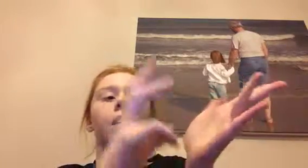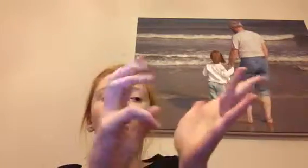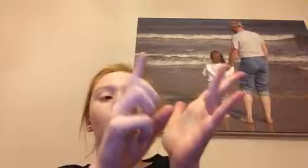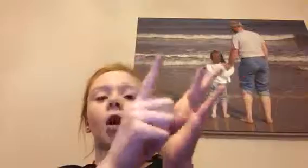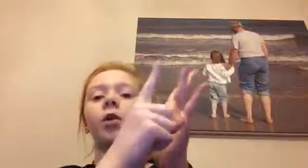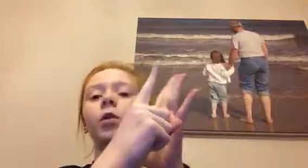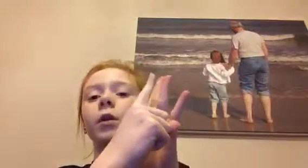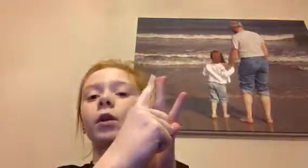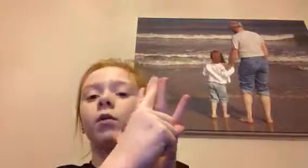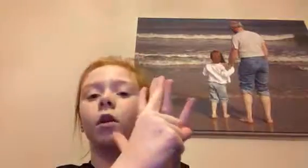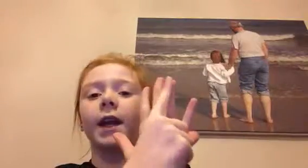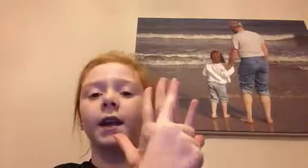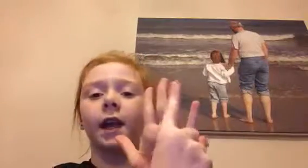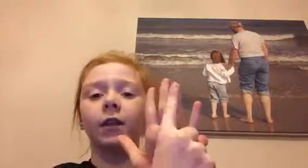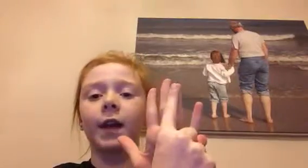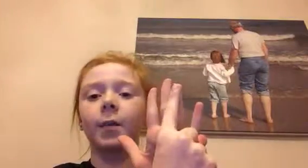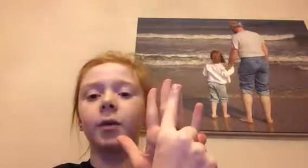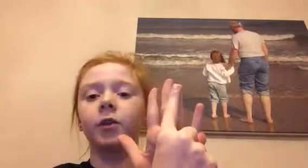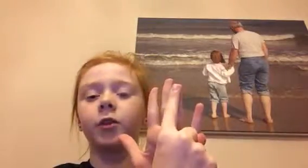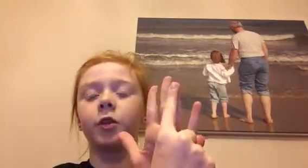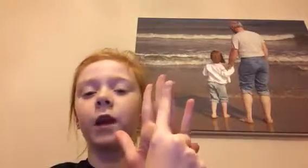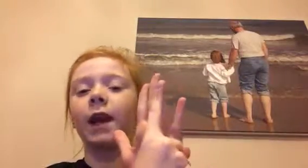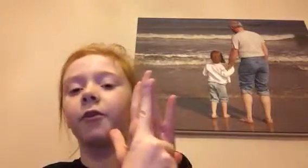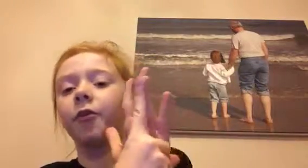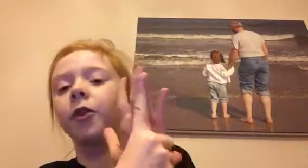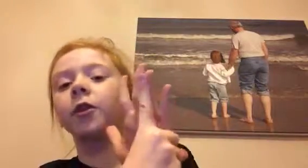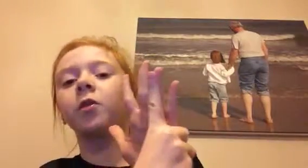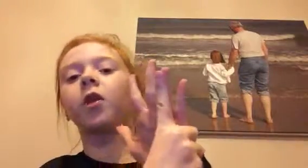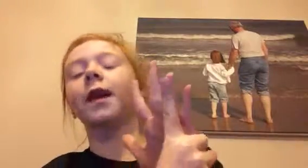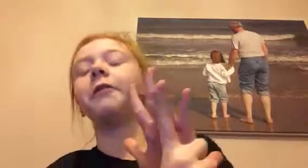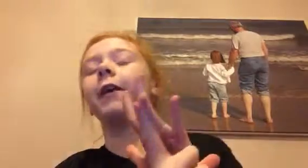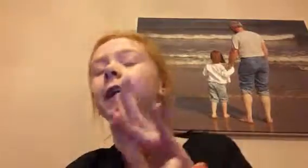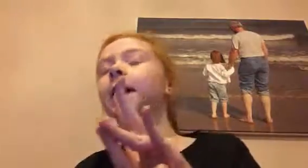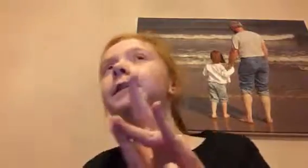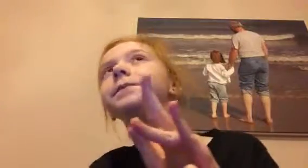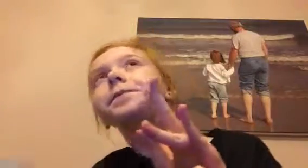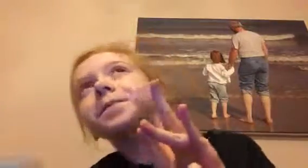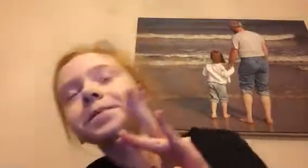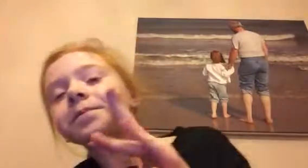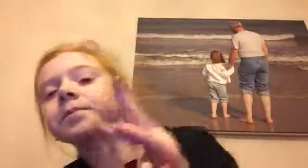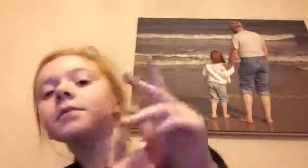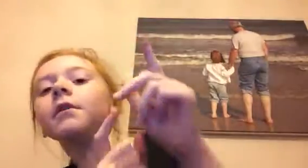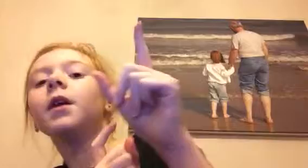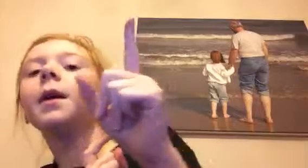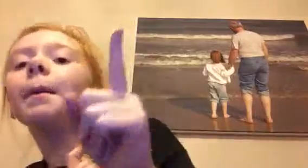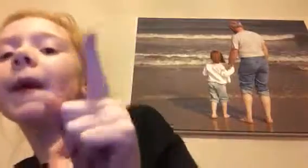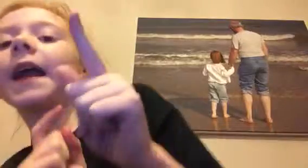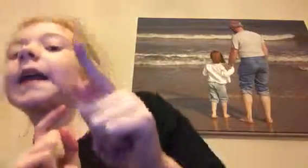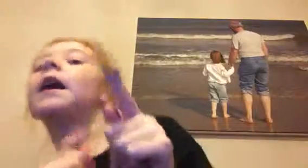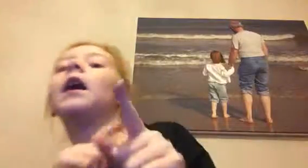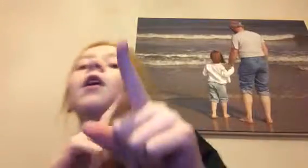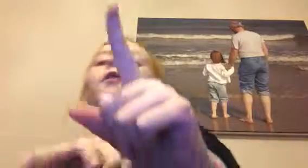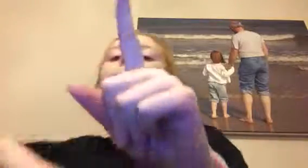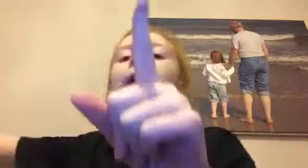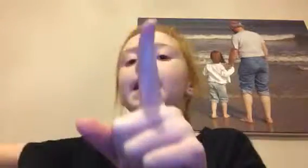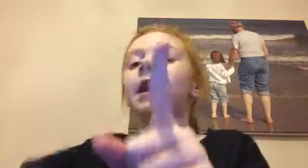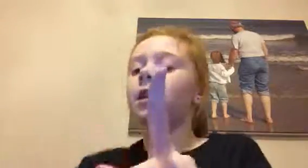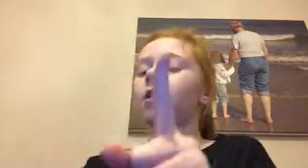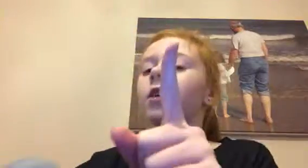o right index finger points to your left ring finger p for p you're